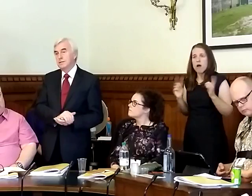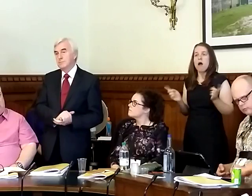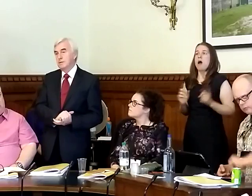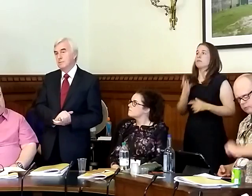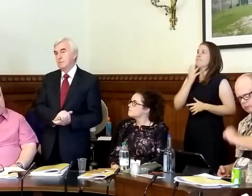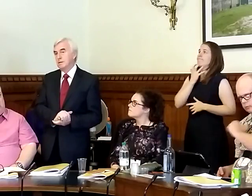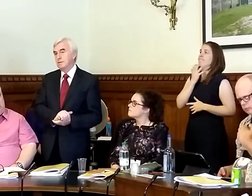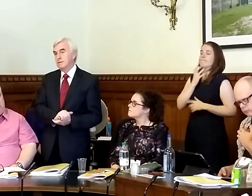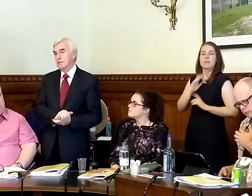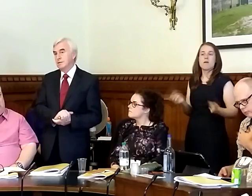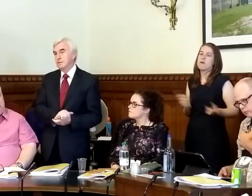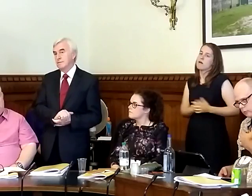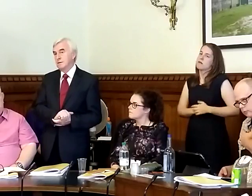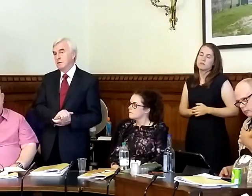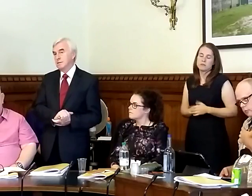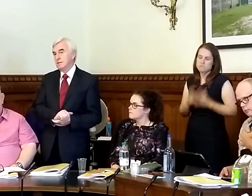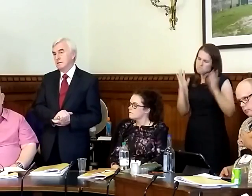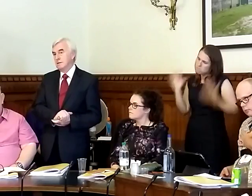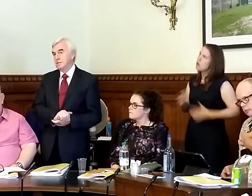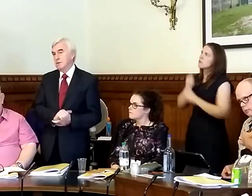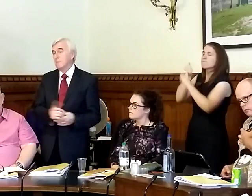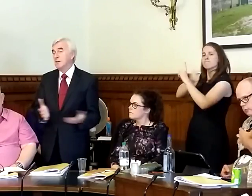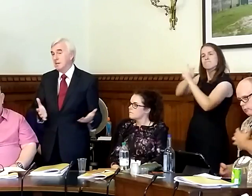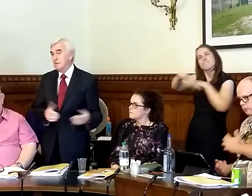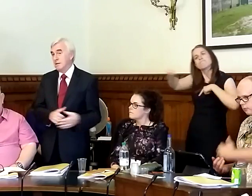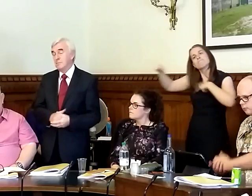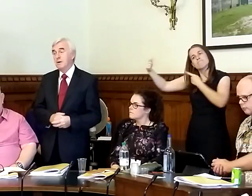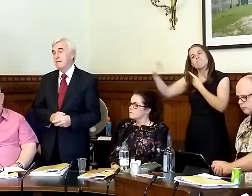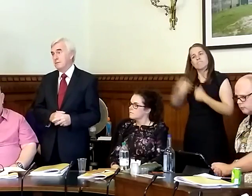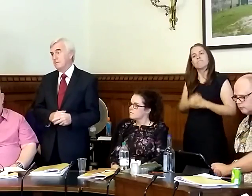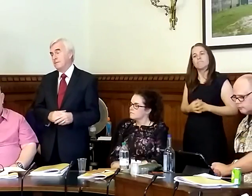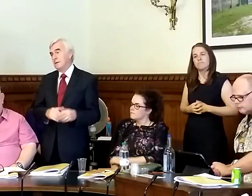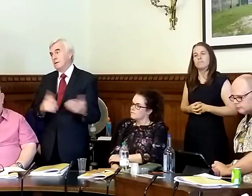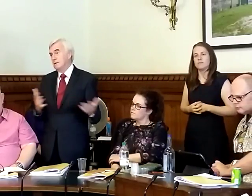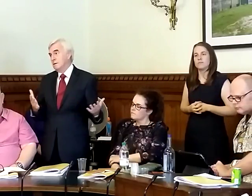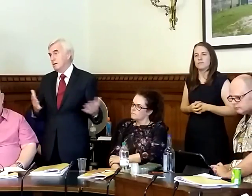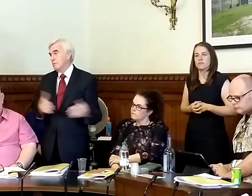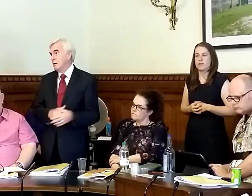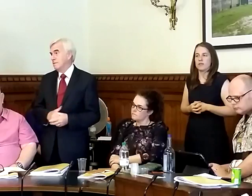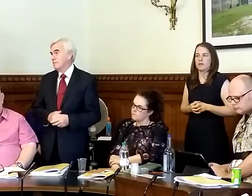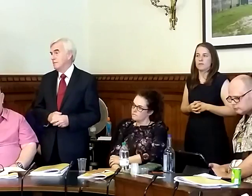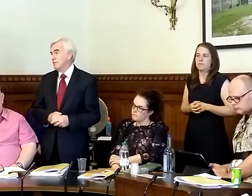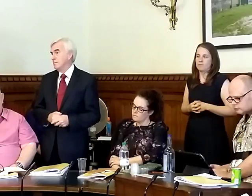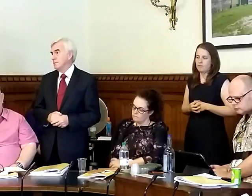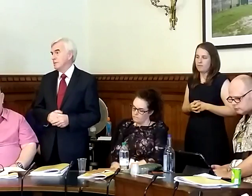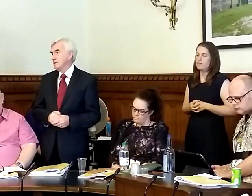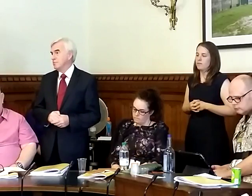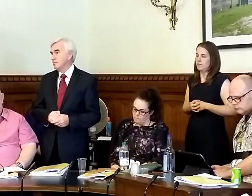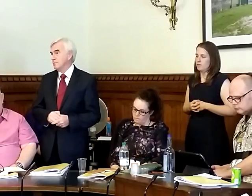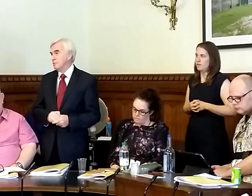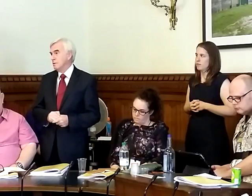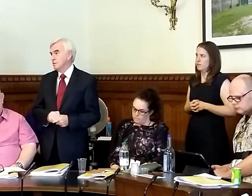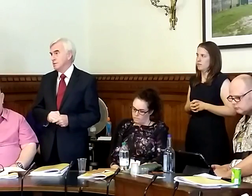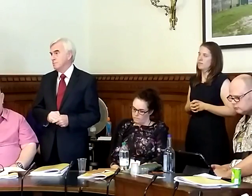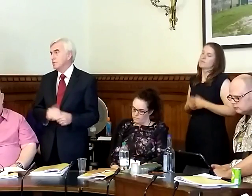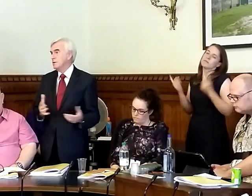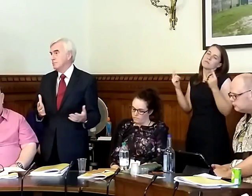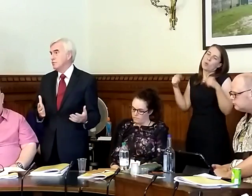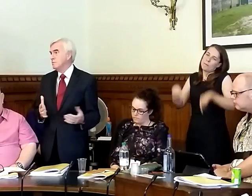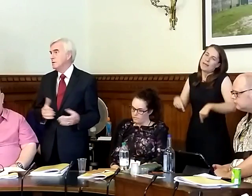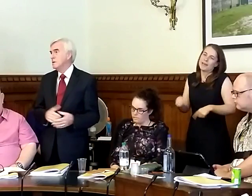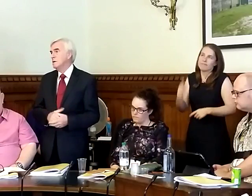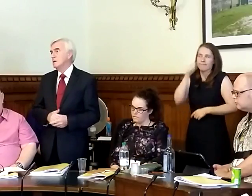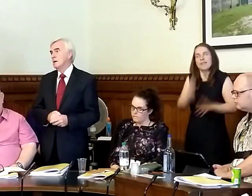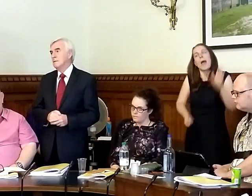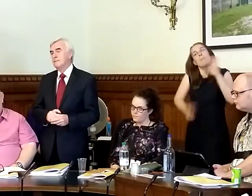inhuman policy that's been implemented over the last 7 years. So I'm here really, apart from performing my most important role, which is